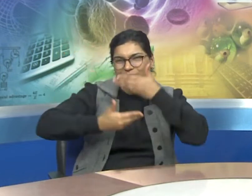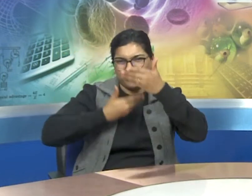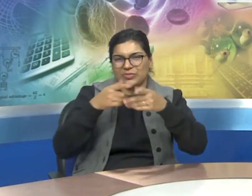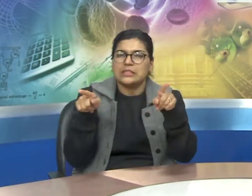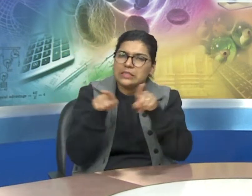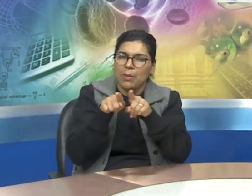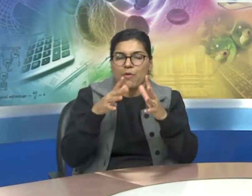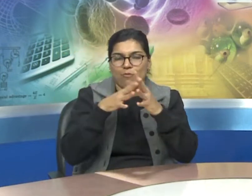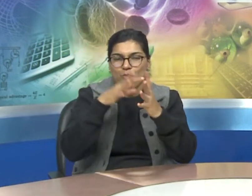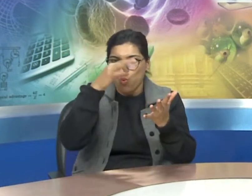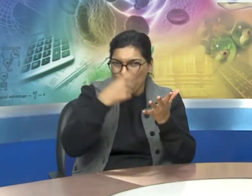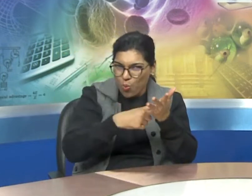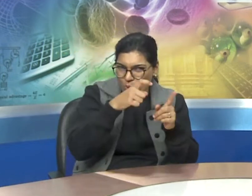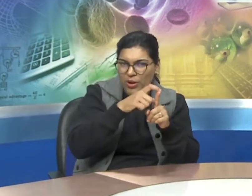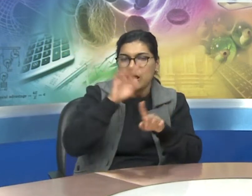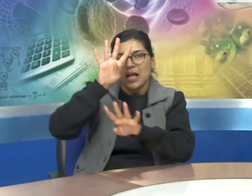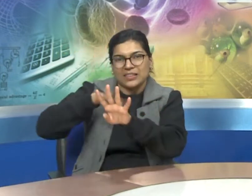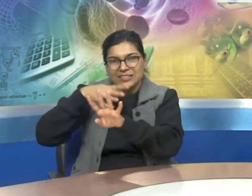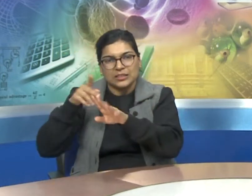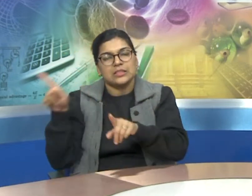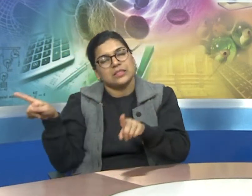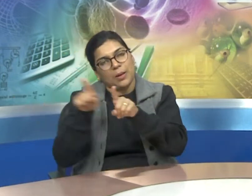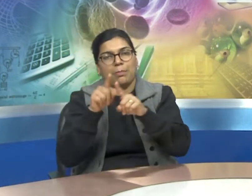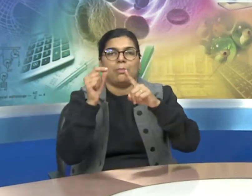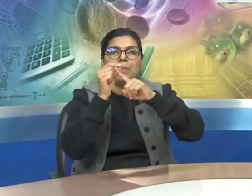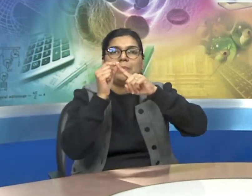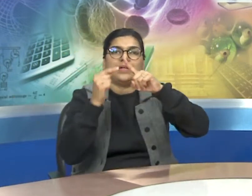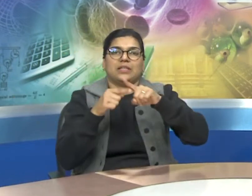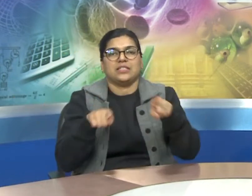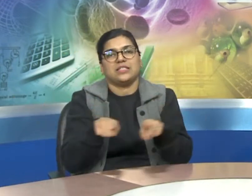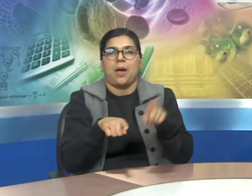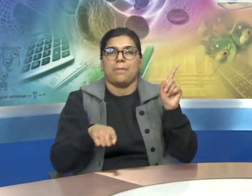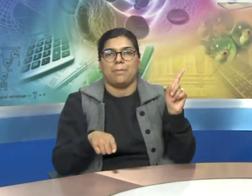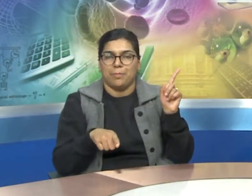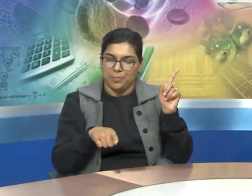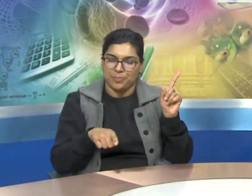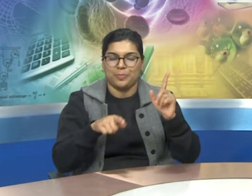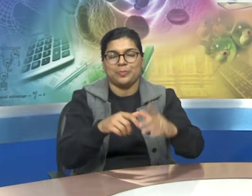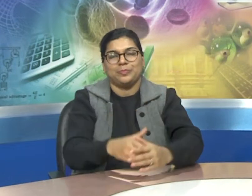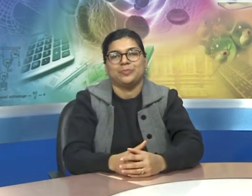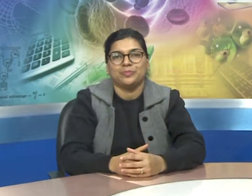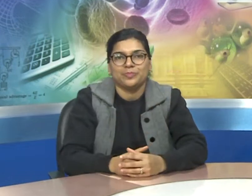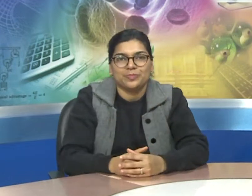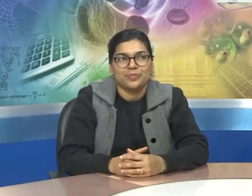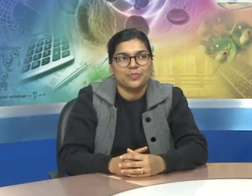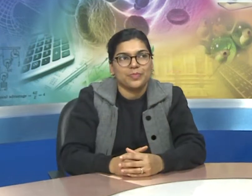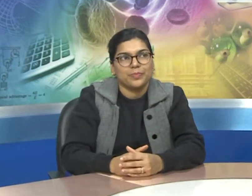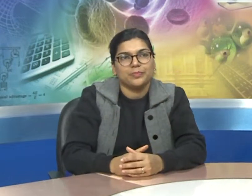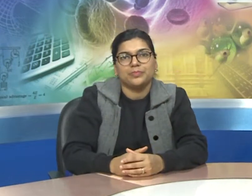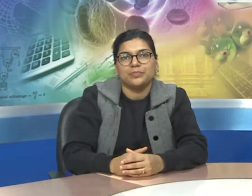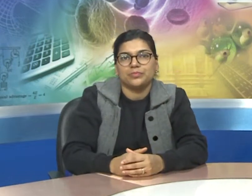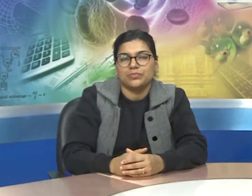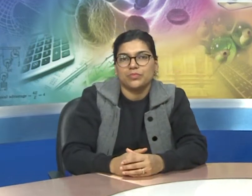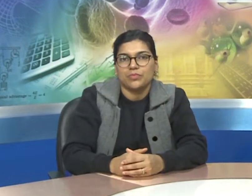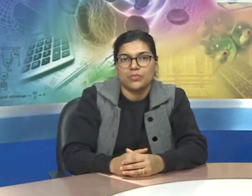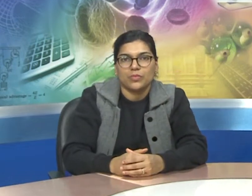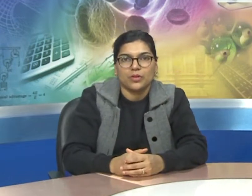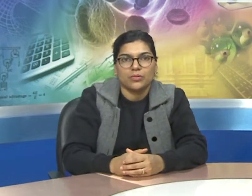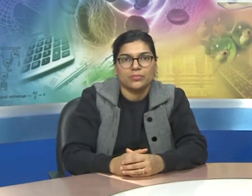easily save, which we already done in the Word chapter. Similarly, you will save your file of any PPT or